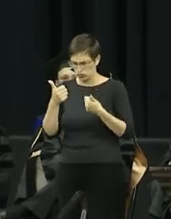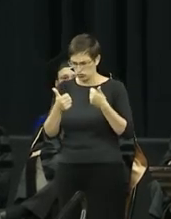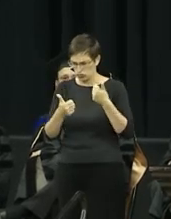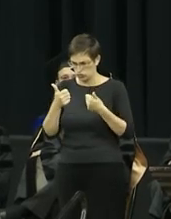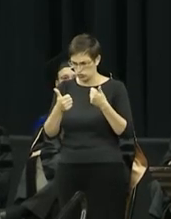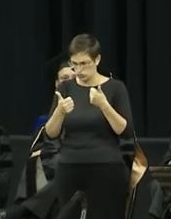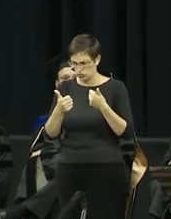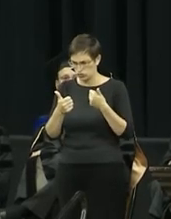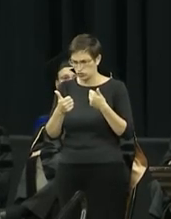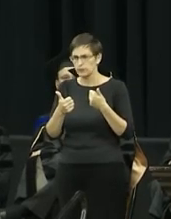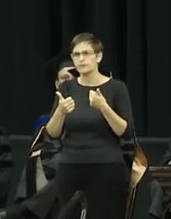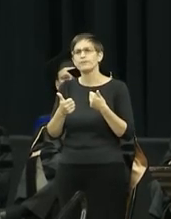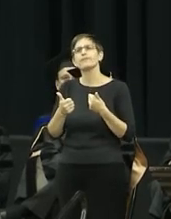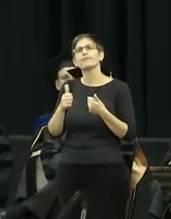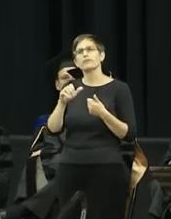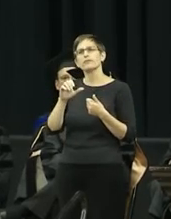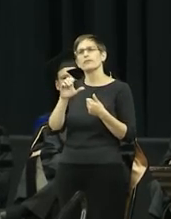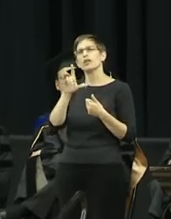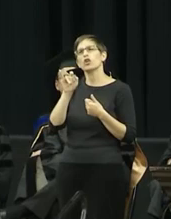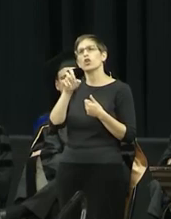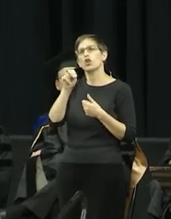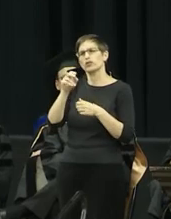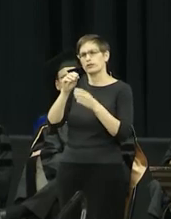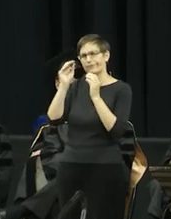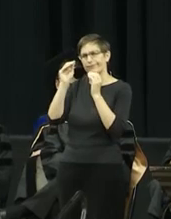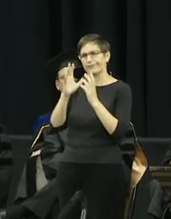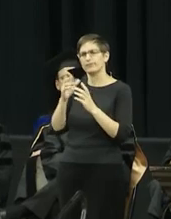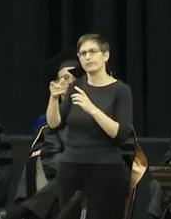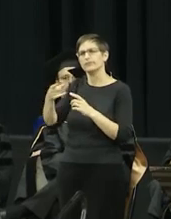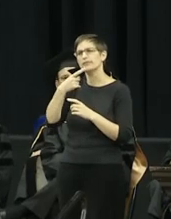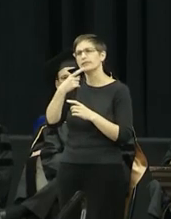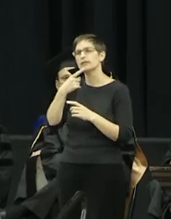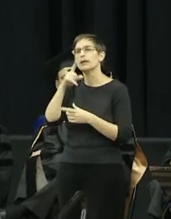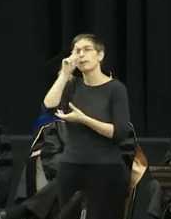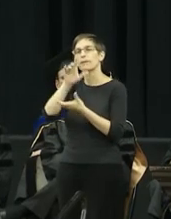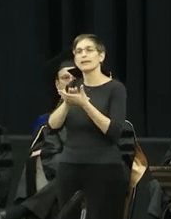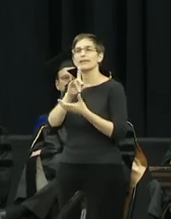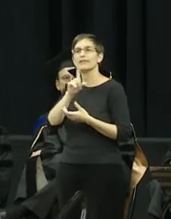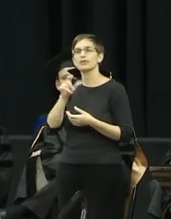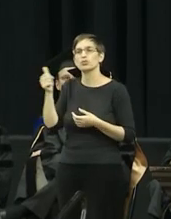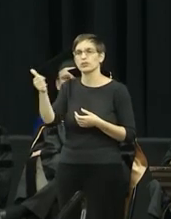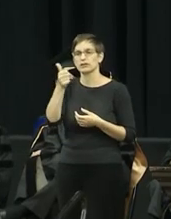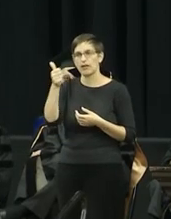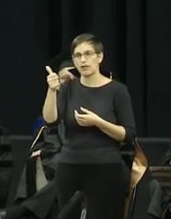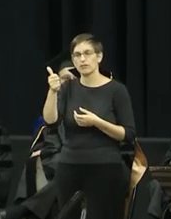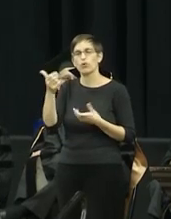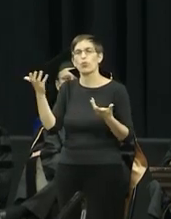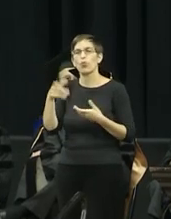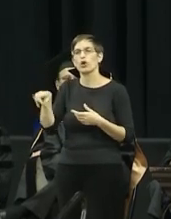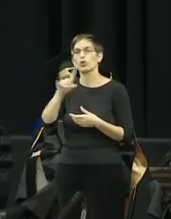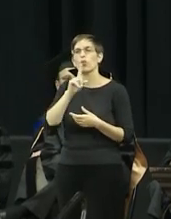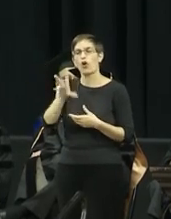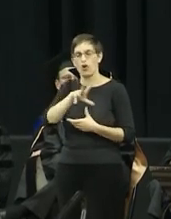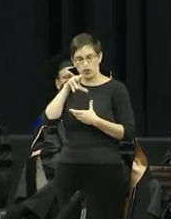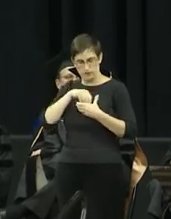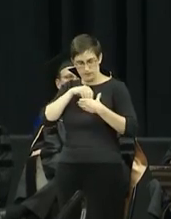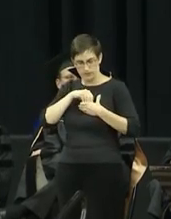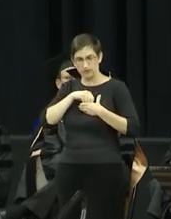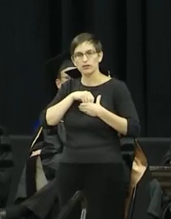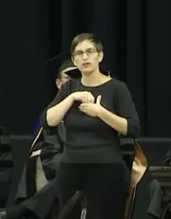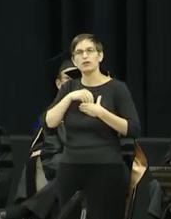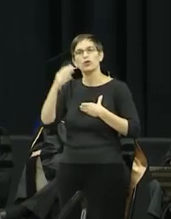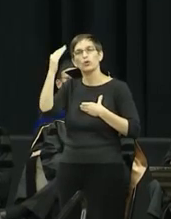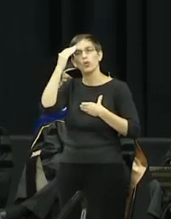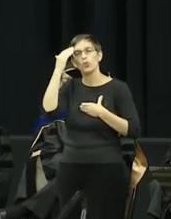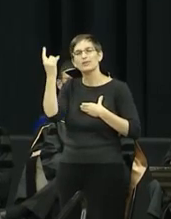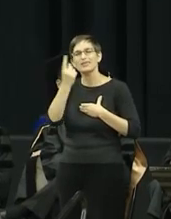Thought leader Christian D. Larson said, believe in yourself and all that you are. Know that there is something